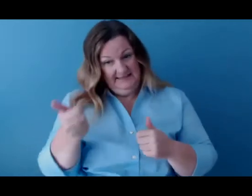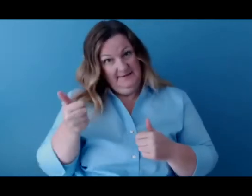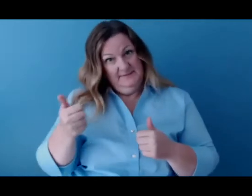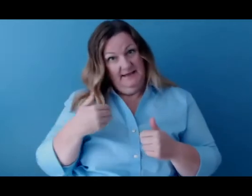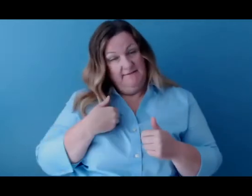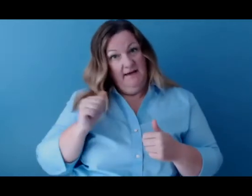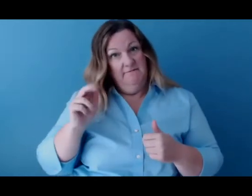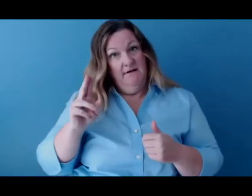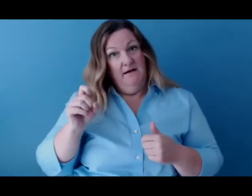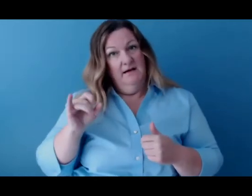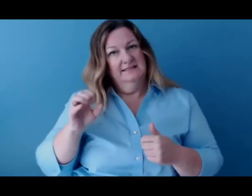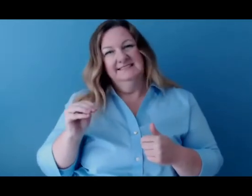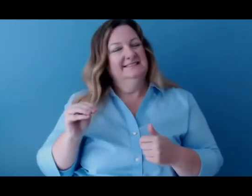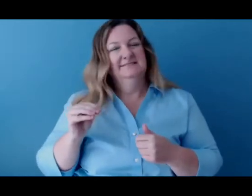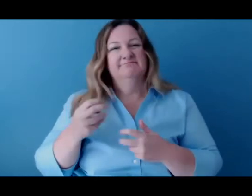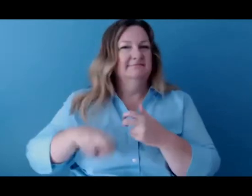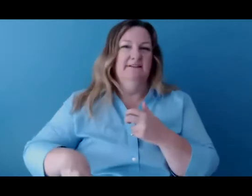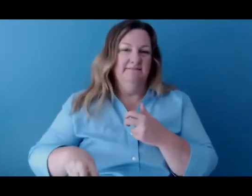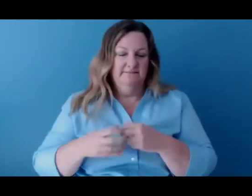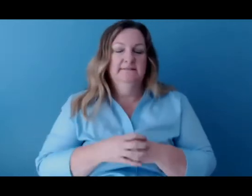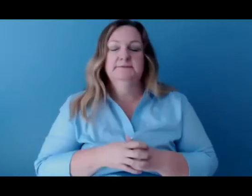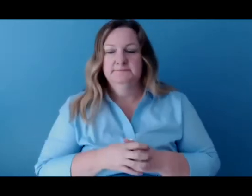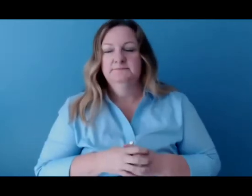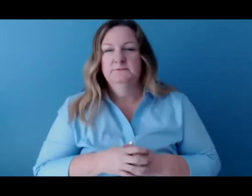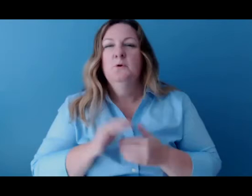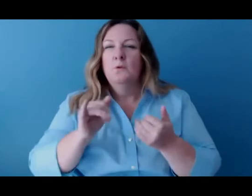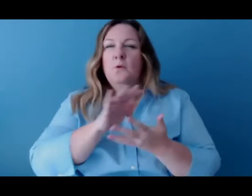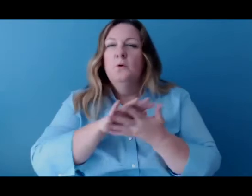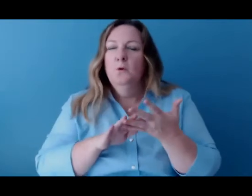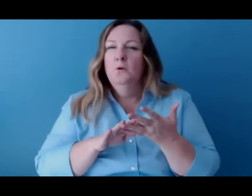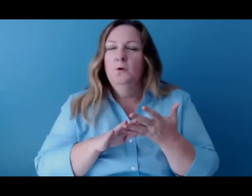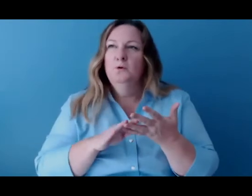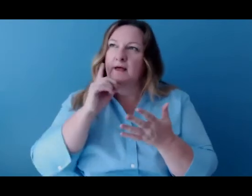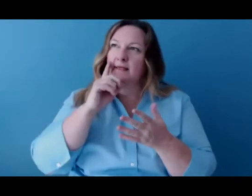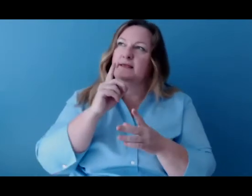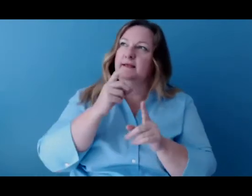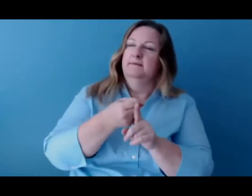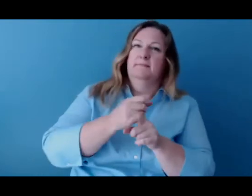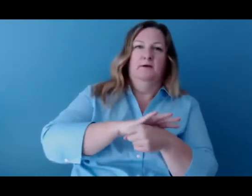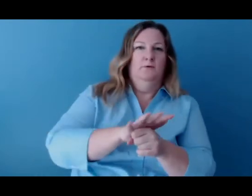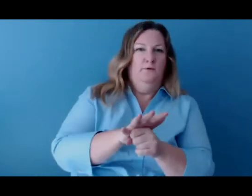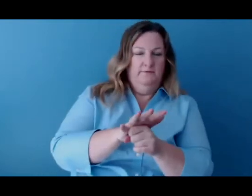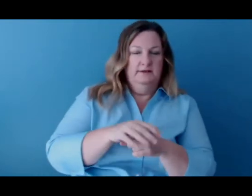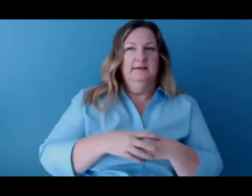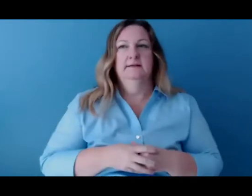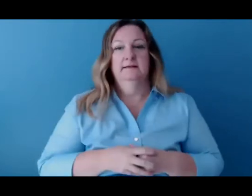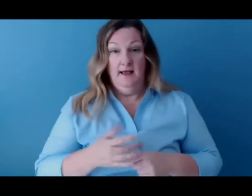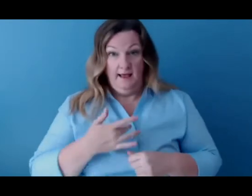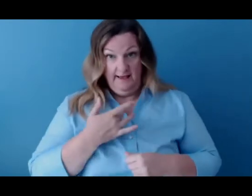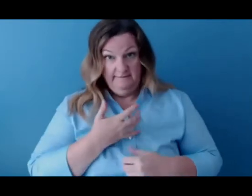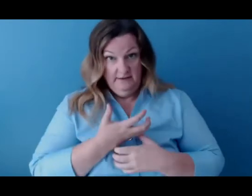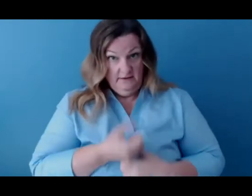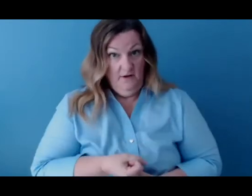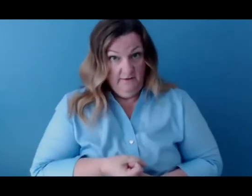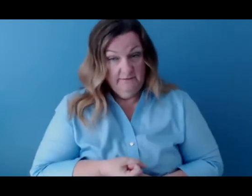something that we have to be able to address. So those are all the big things that I see with COVID particularly. I'm confident because of what I did see,